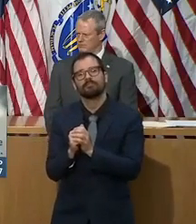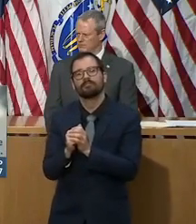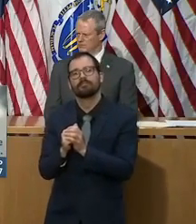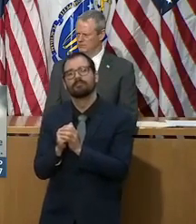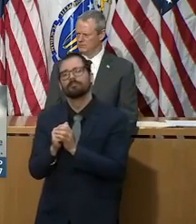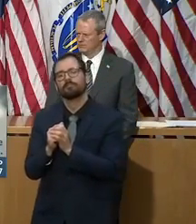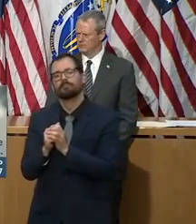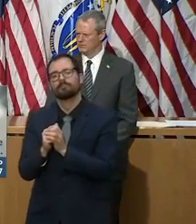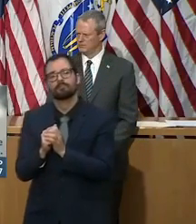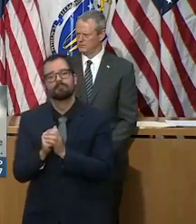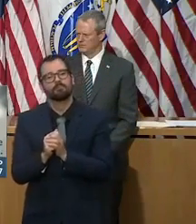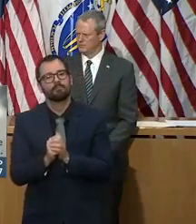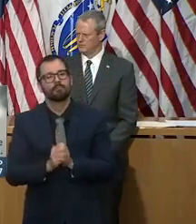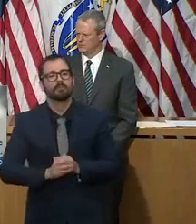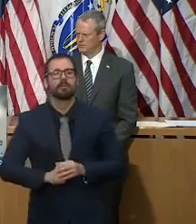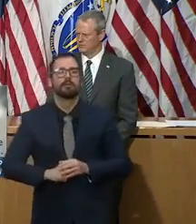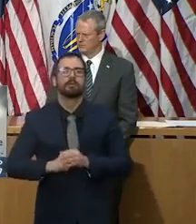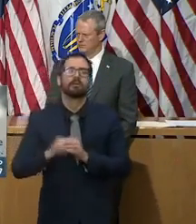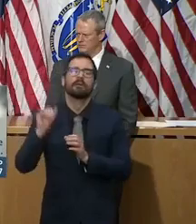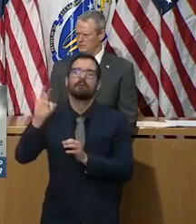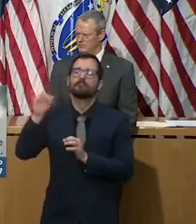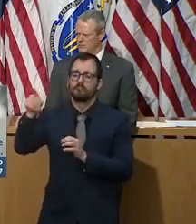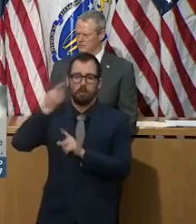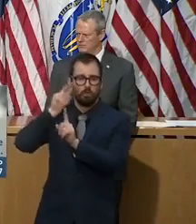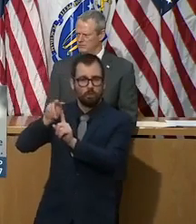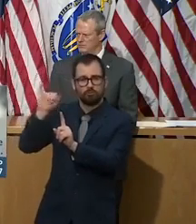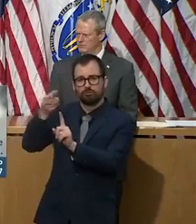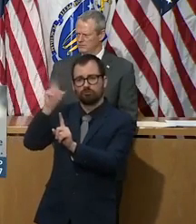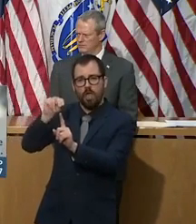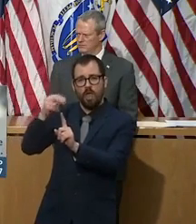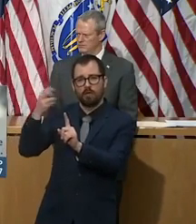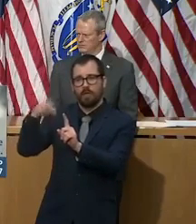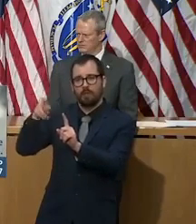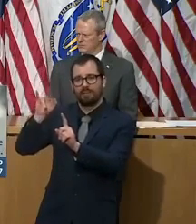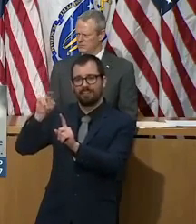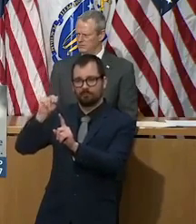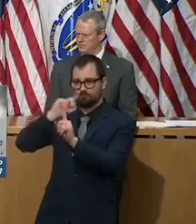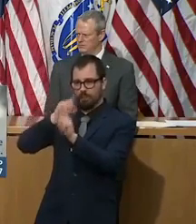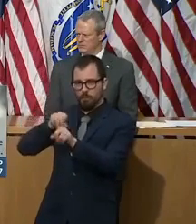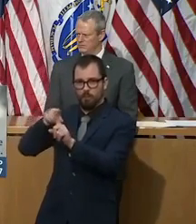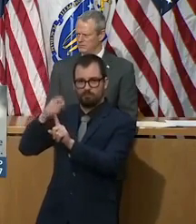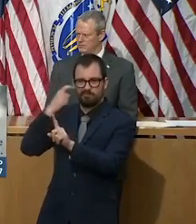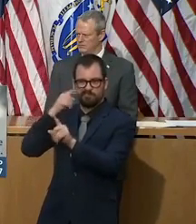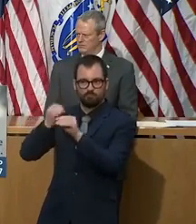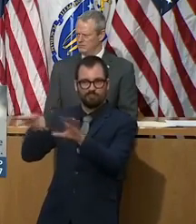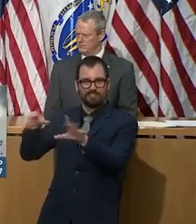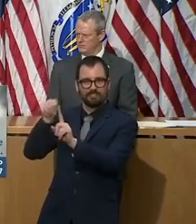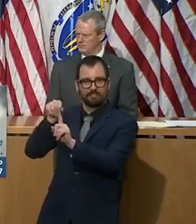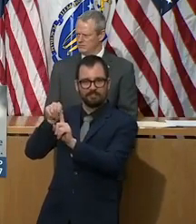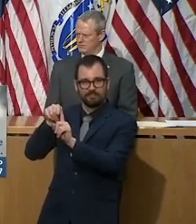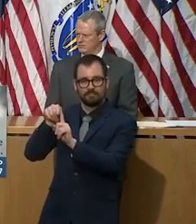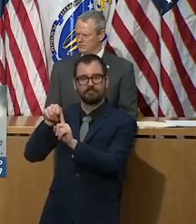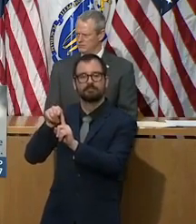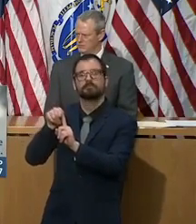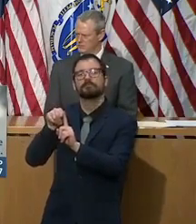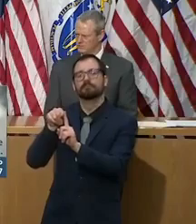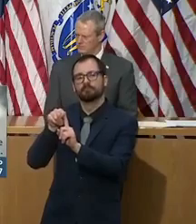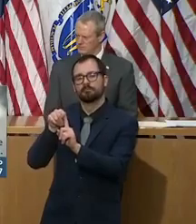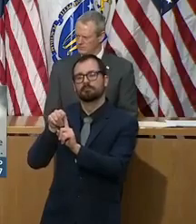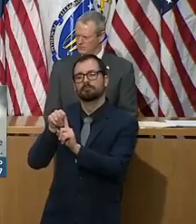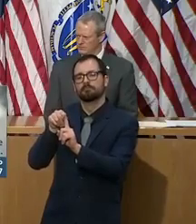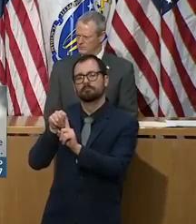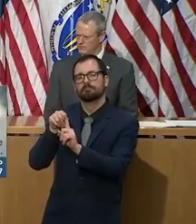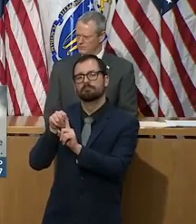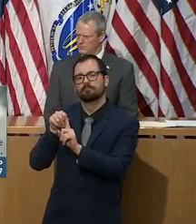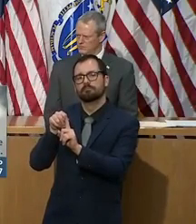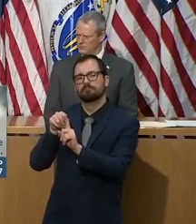it. We're doing all the things that in that guidance around Hopkins, and one of the things Hopkins talks about is to also inquire about your